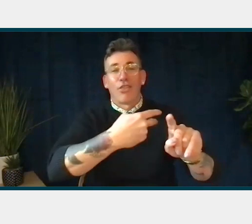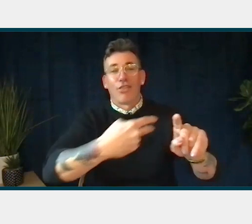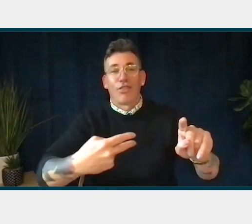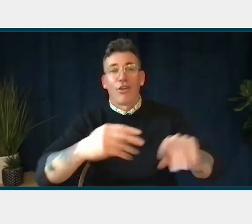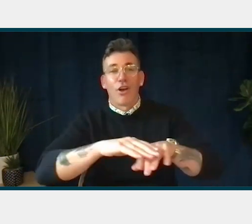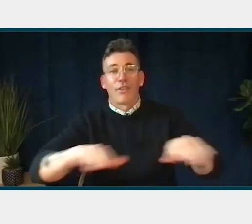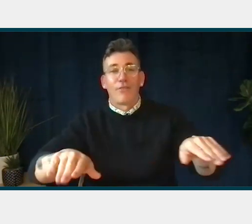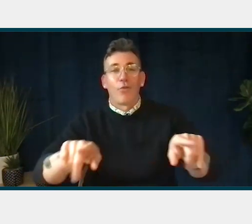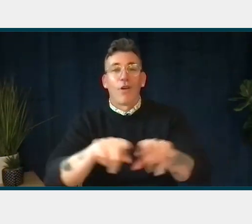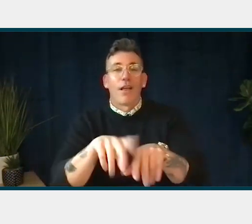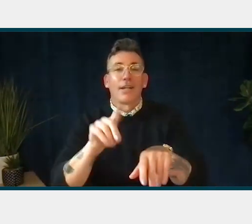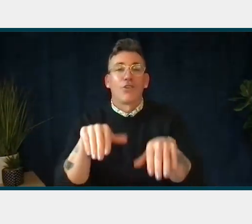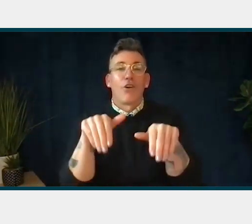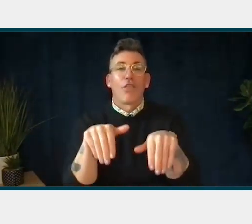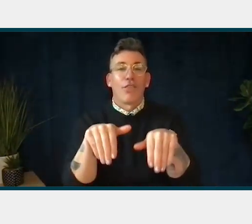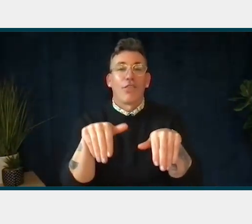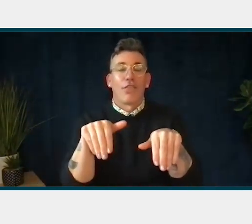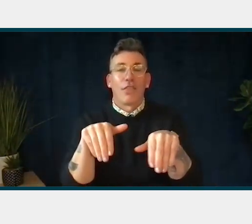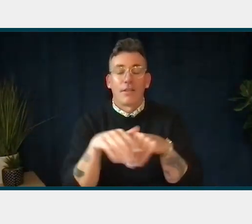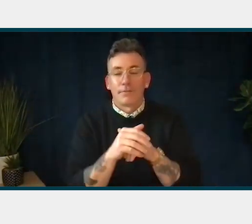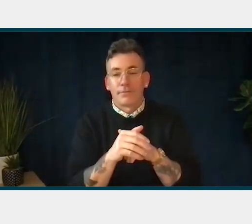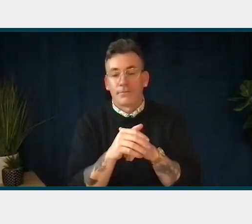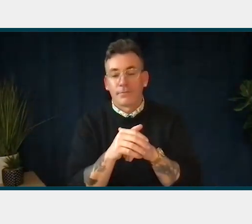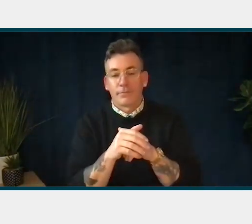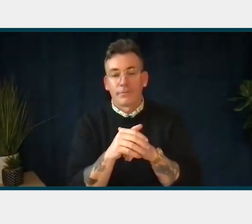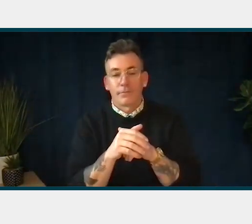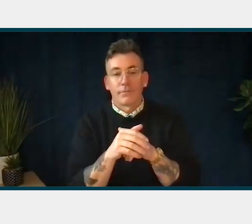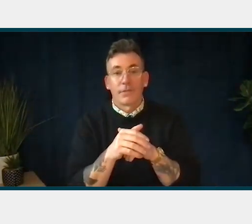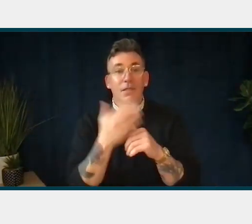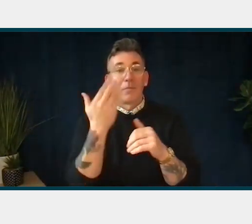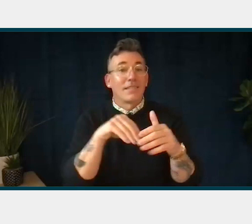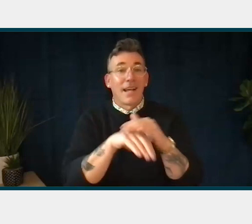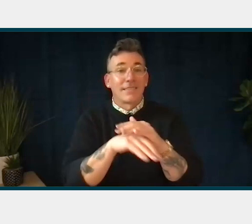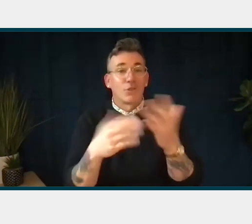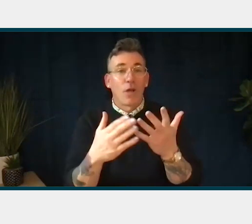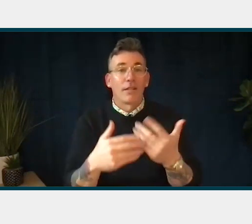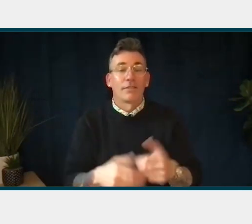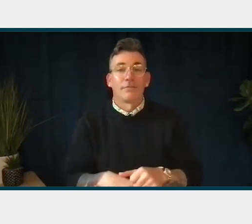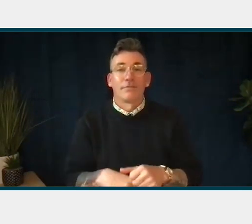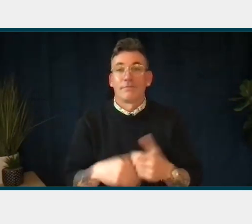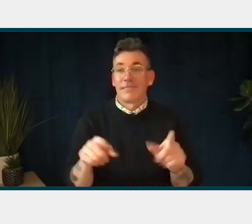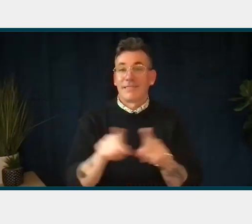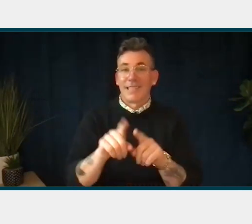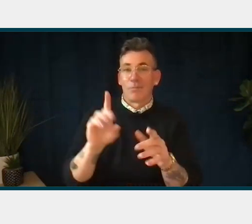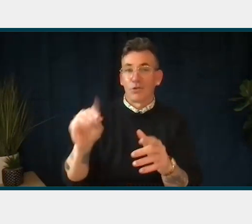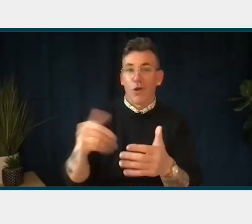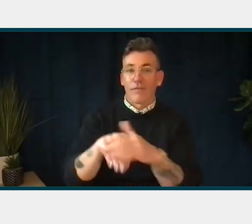talking, you know, and you have the deaf child on the floor, kind of like a dog just sitting there panting,